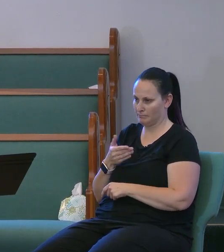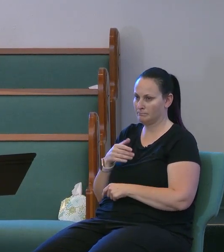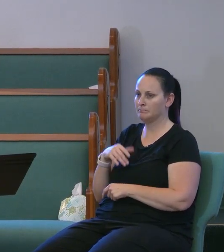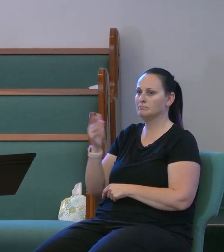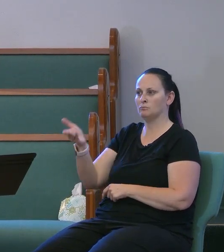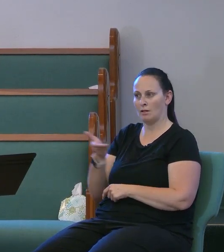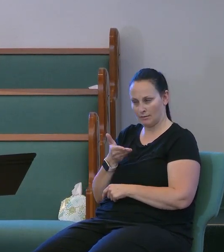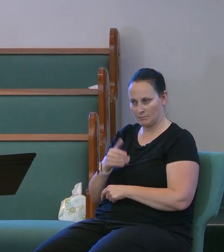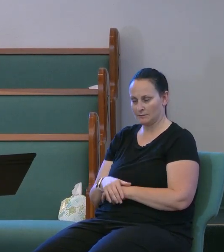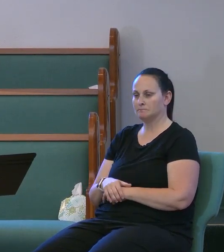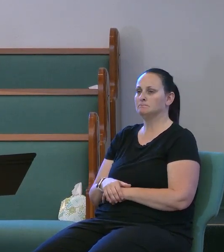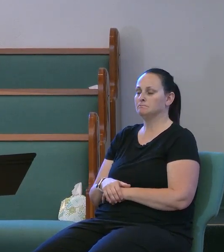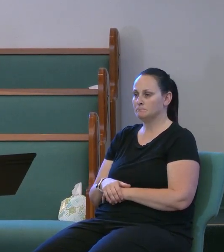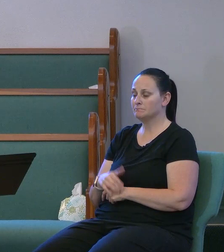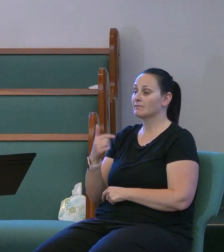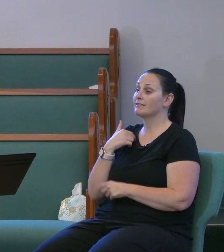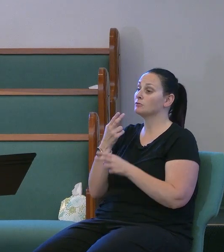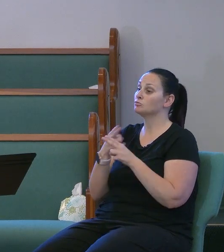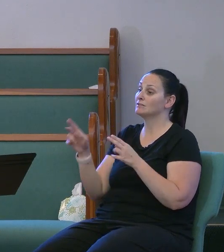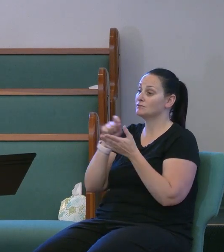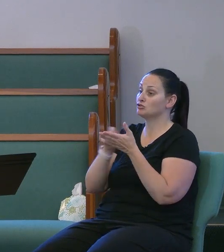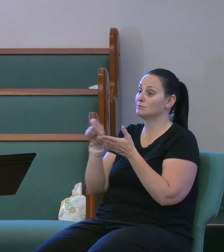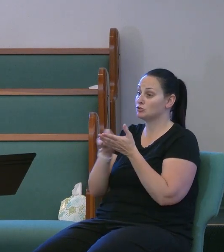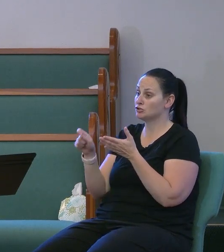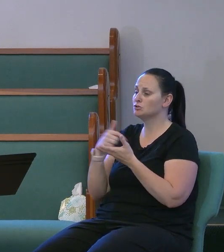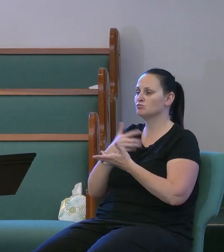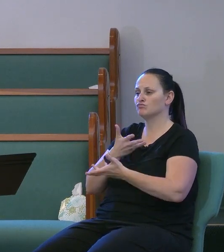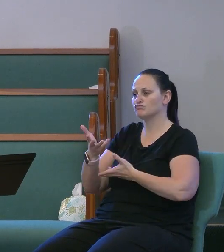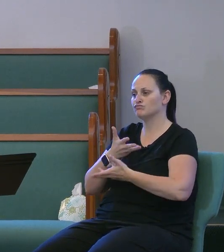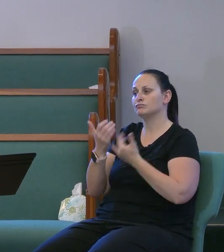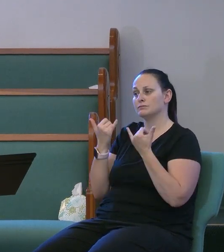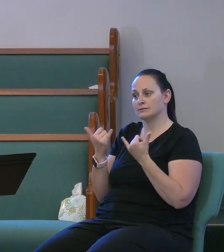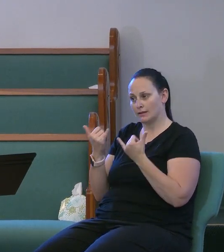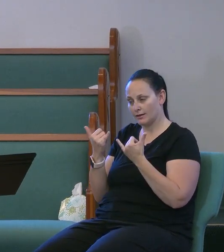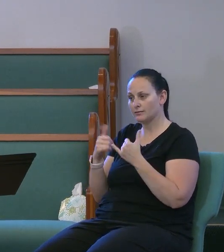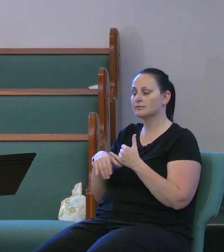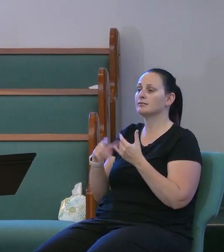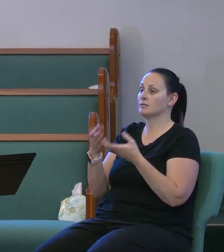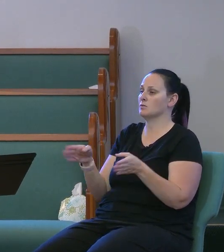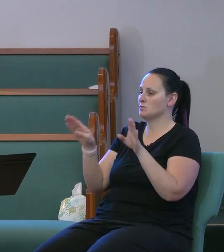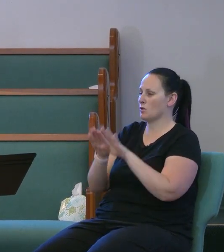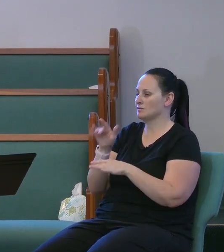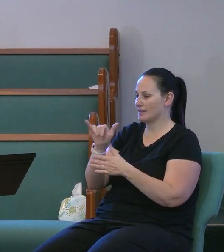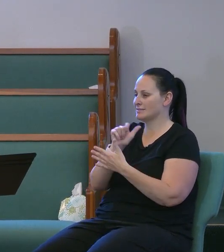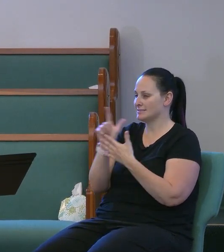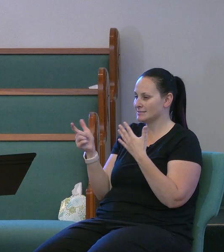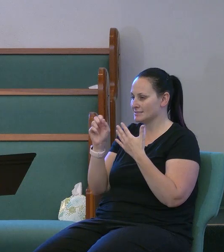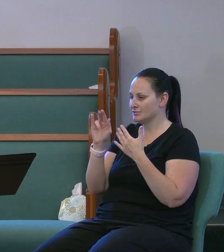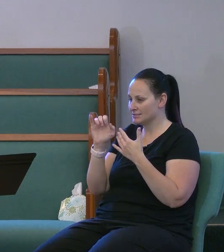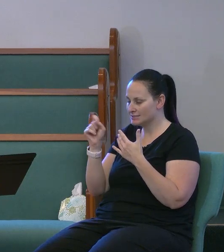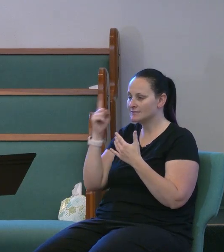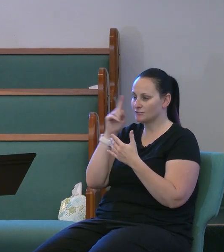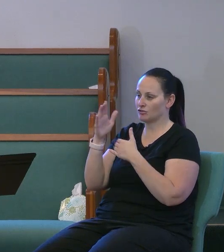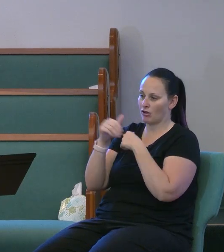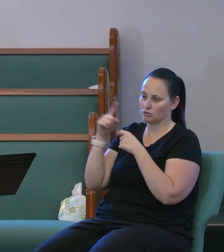welcoming. We have a brief scripture to engage us today. At the close of this series on calling and